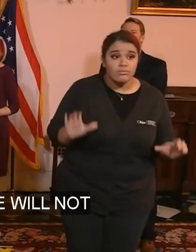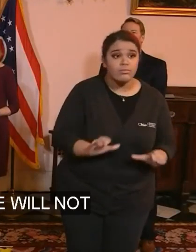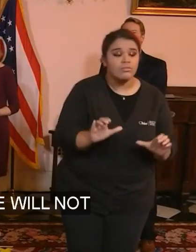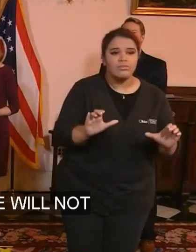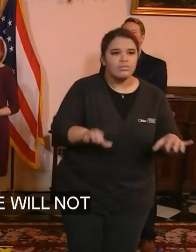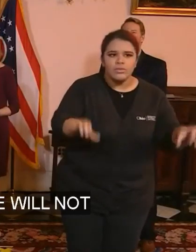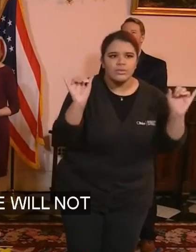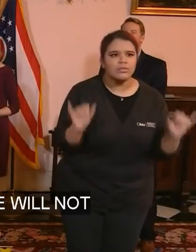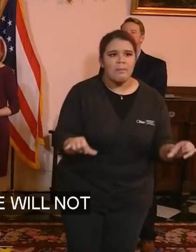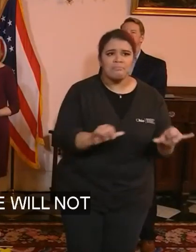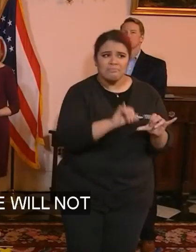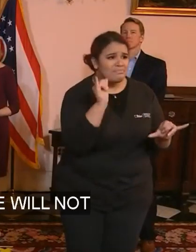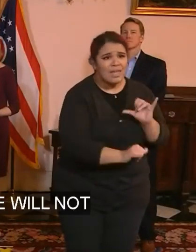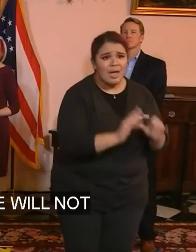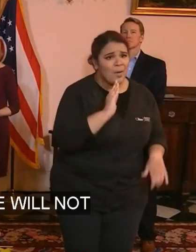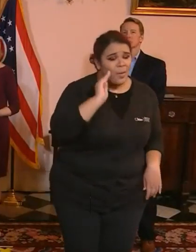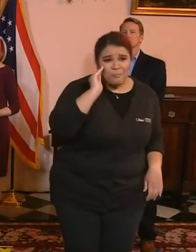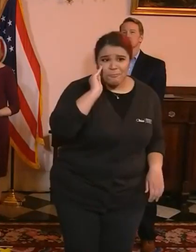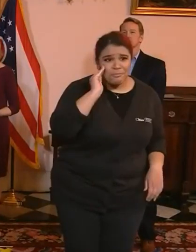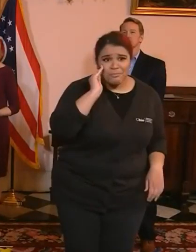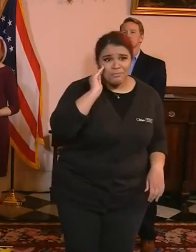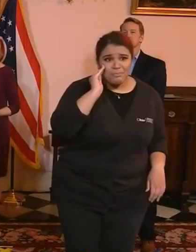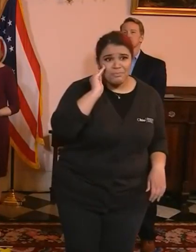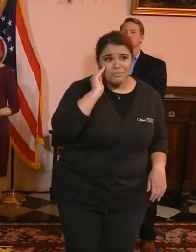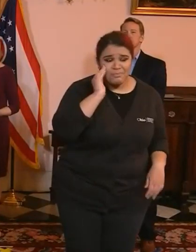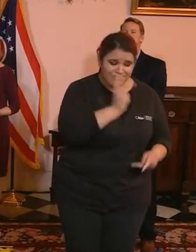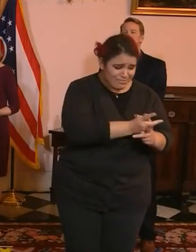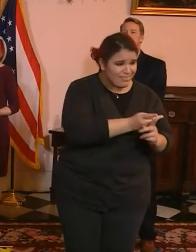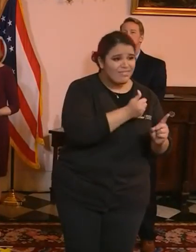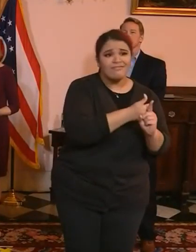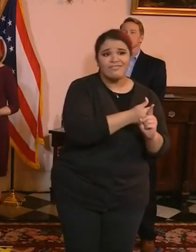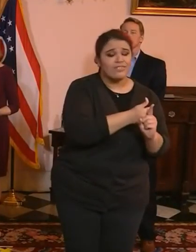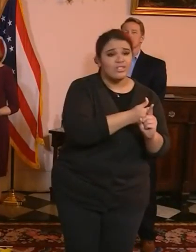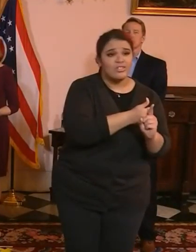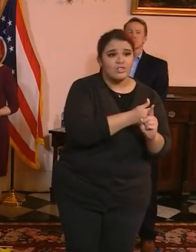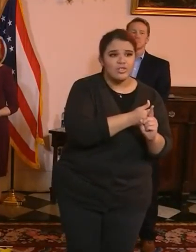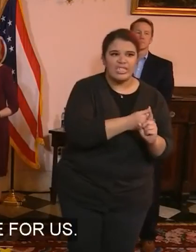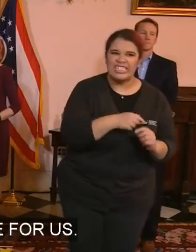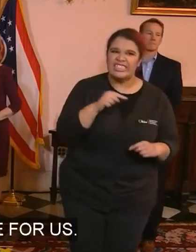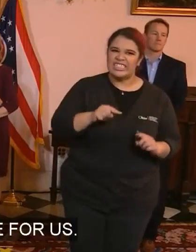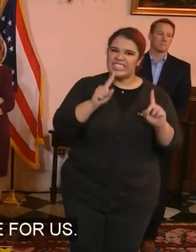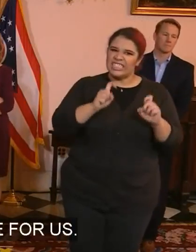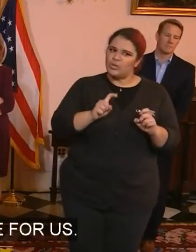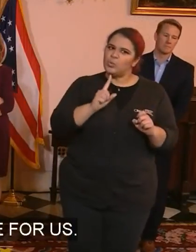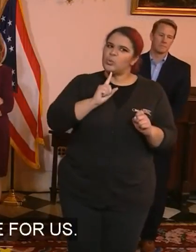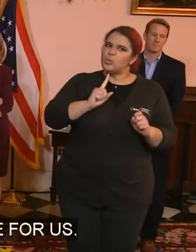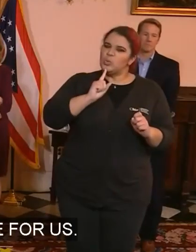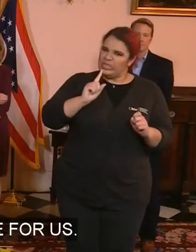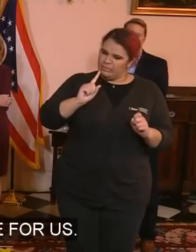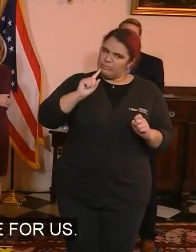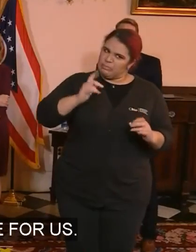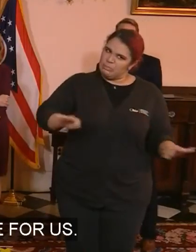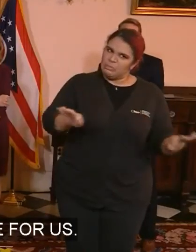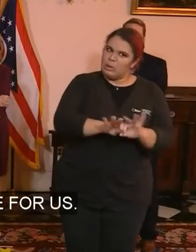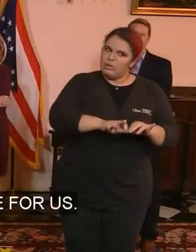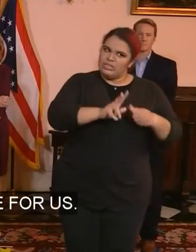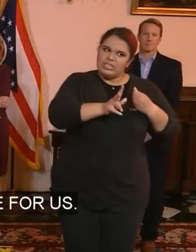most acute situations. So we're prioritizing scarce resources.